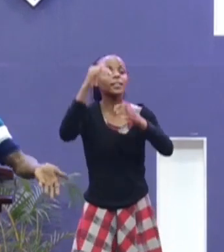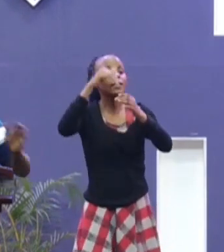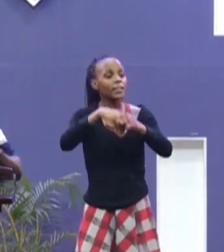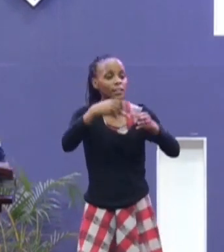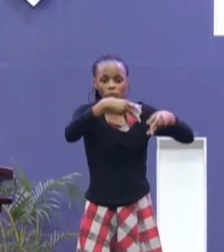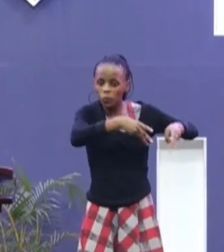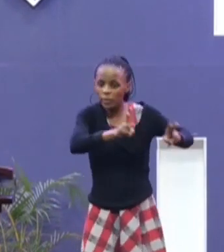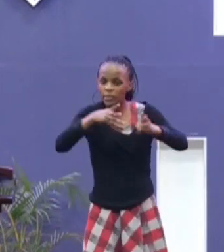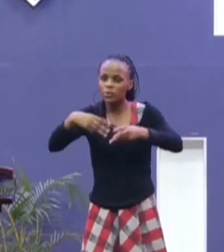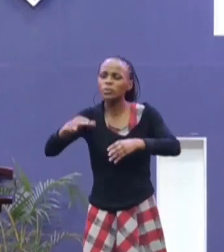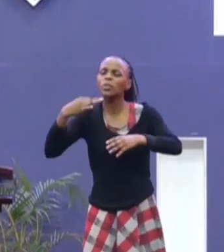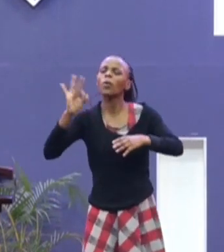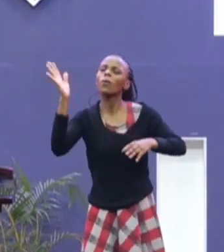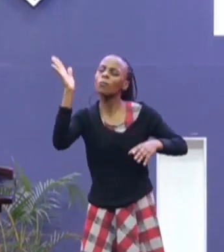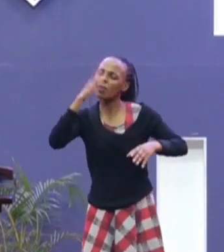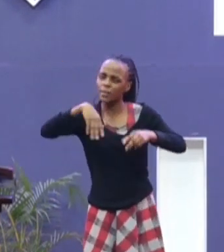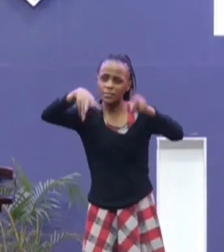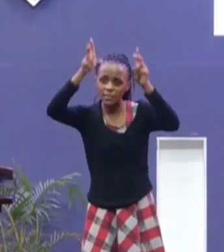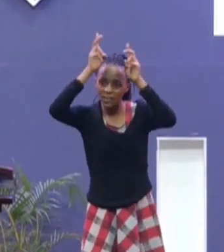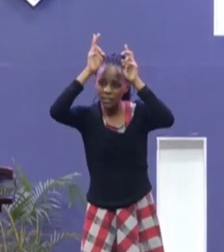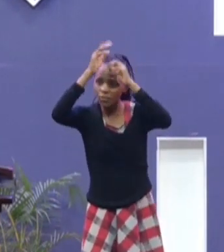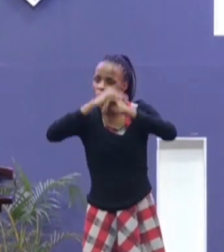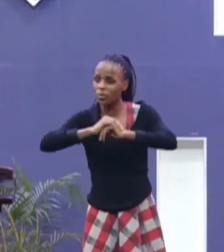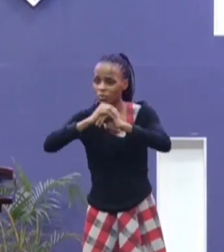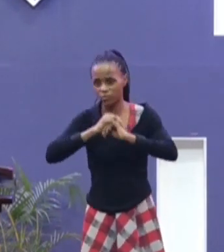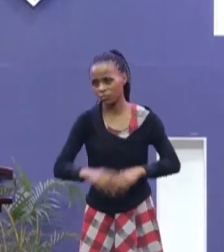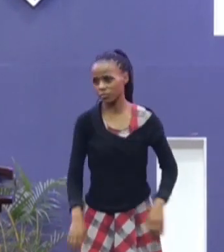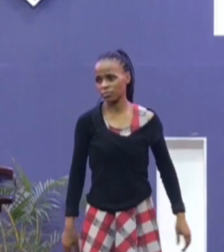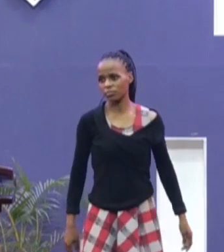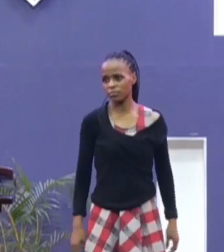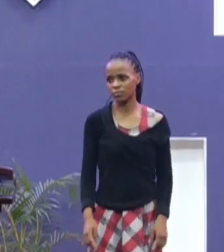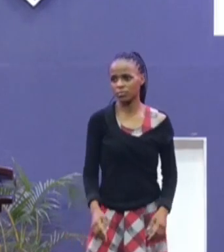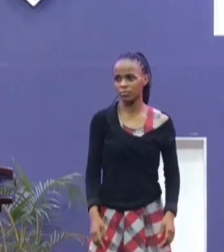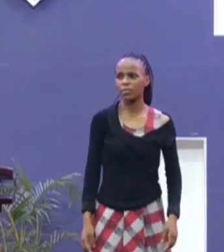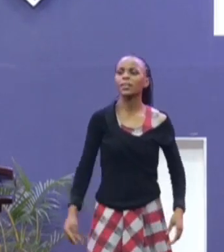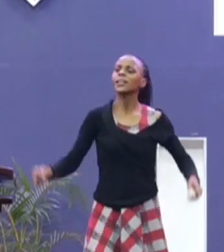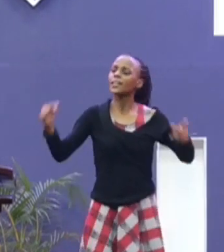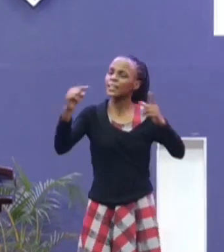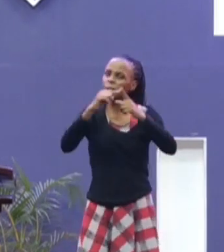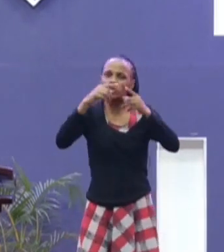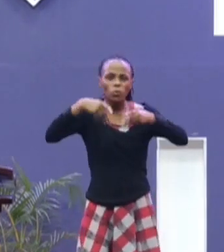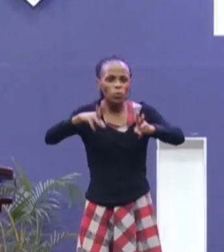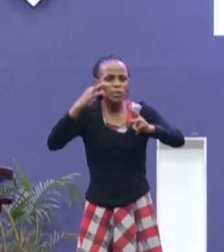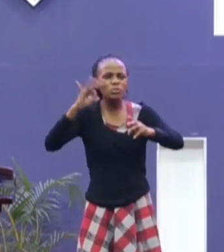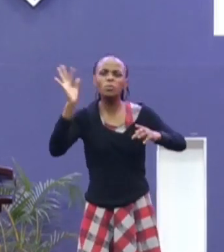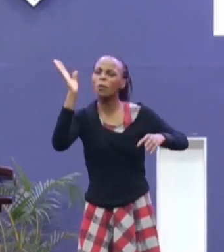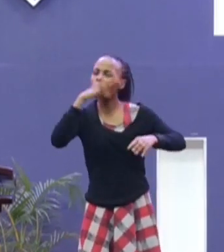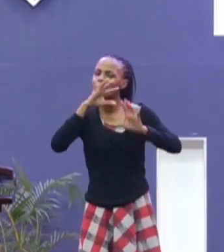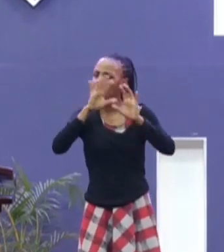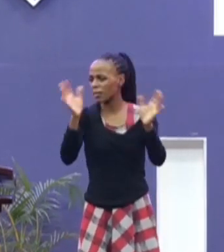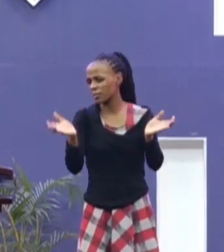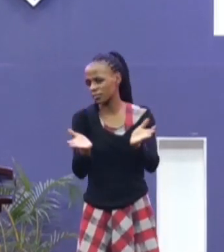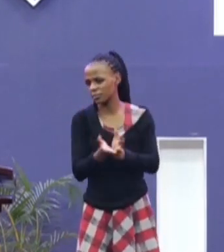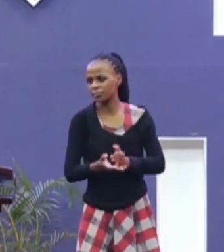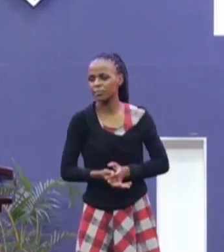worship. Nayingizibwa mukusinza stani. Into the pattern of the demonic world. Mweje mitendera je